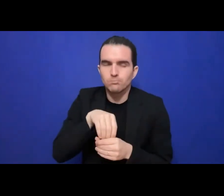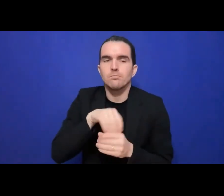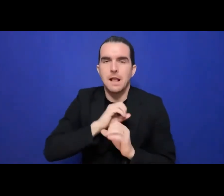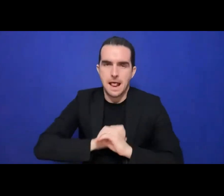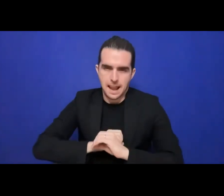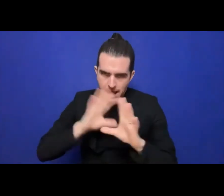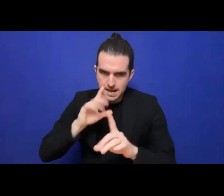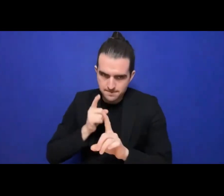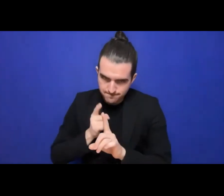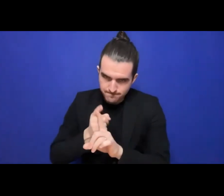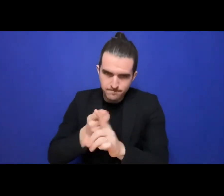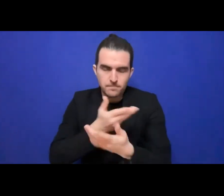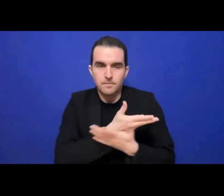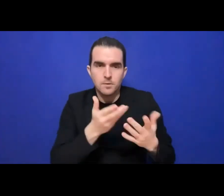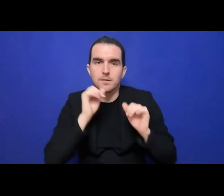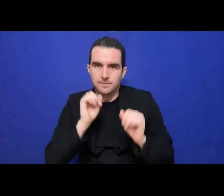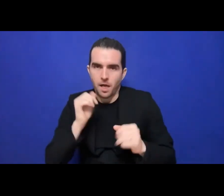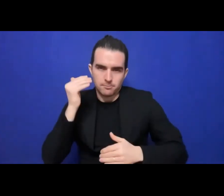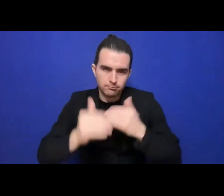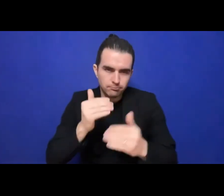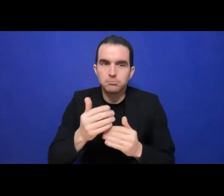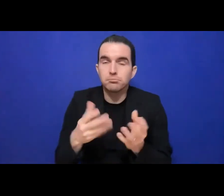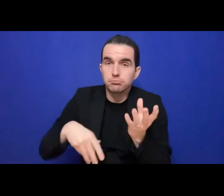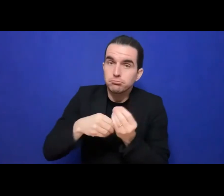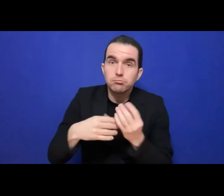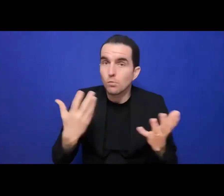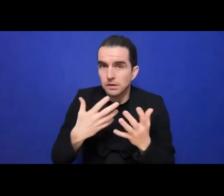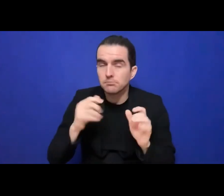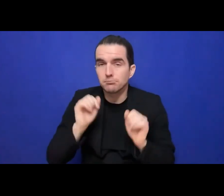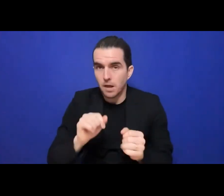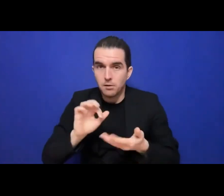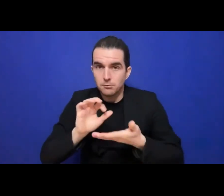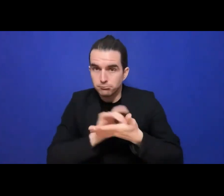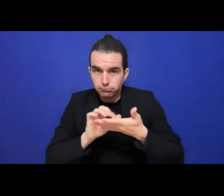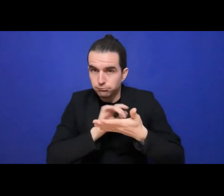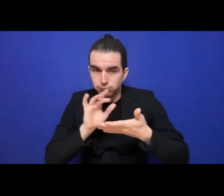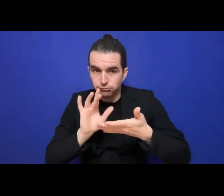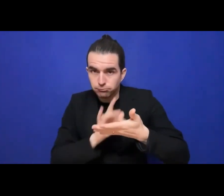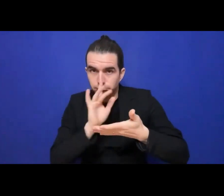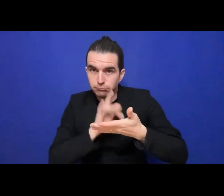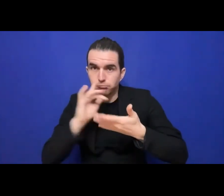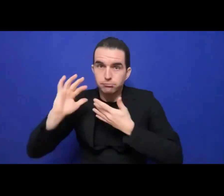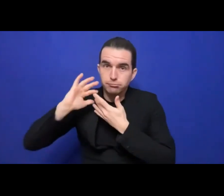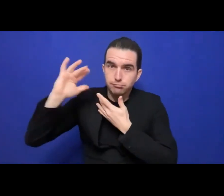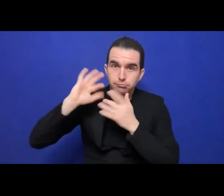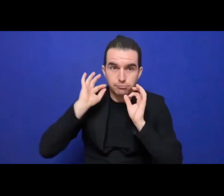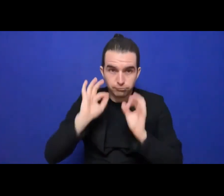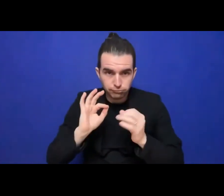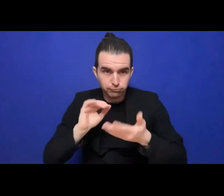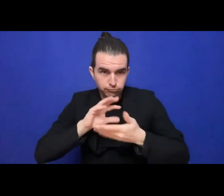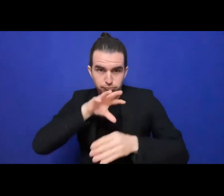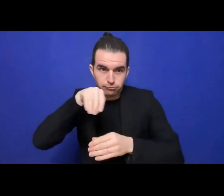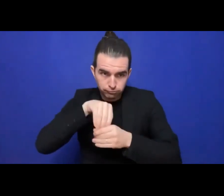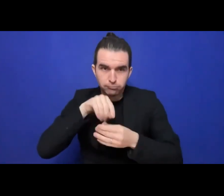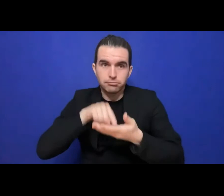are at a digital era for the community to access information of any kind. The other thing that is very critical for